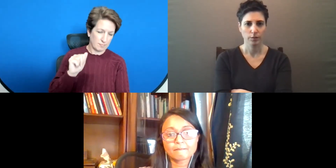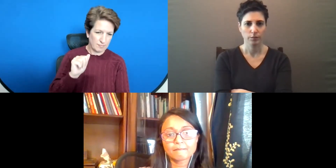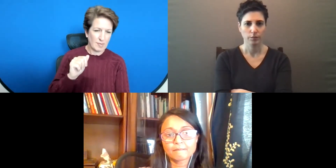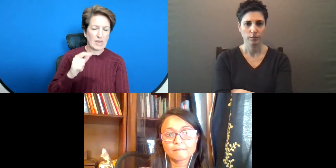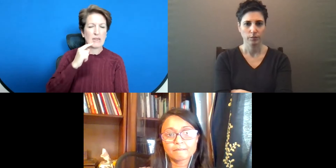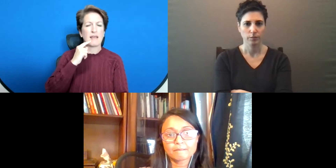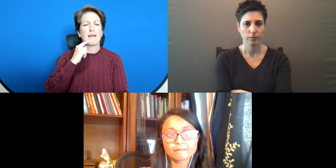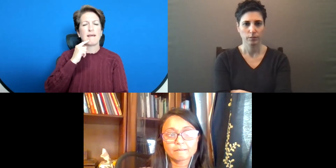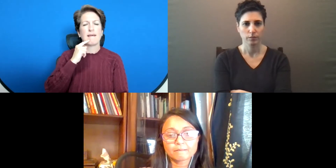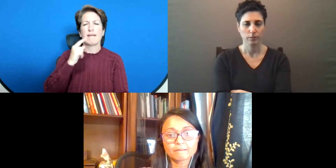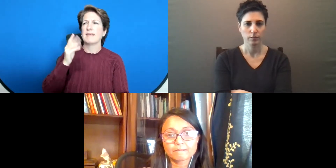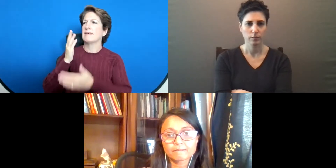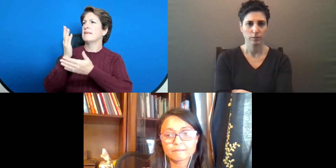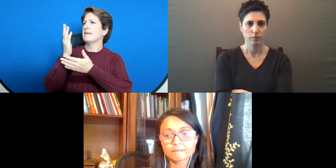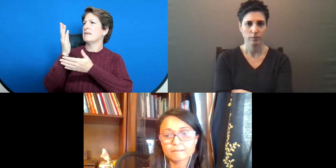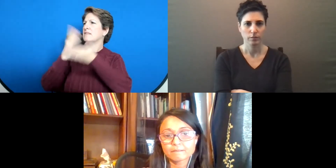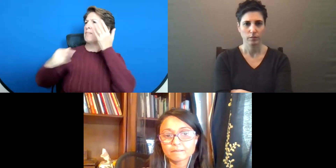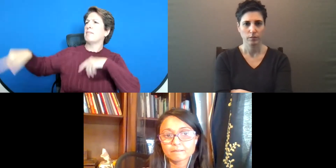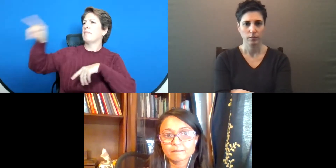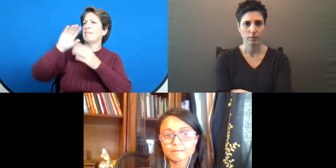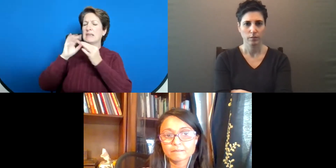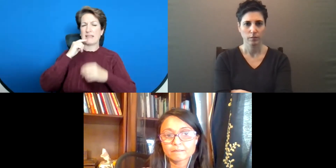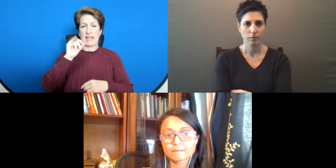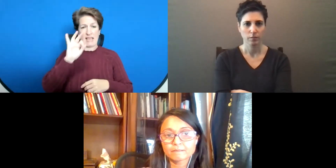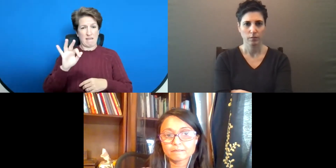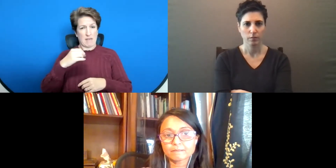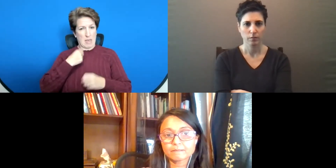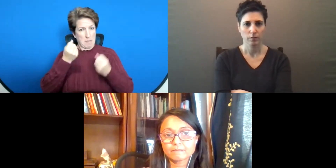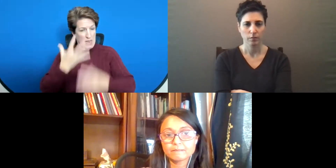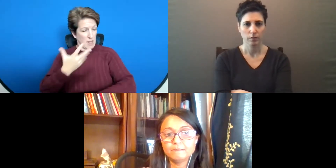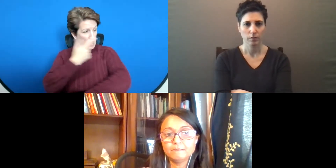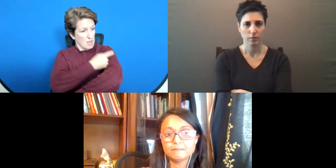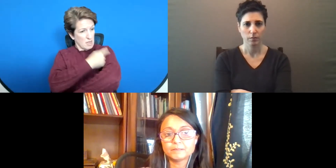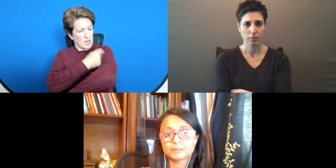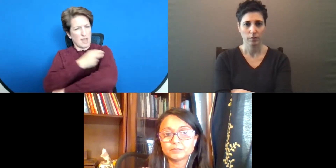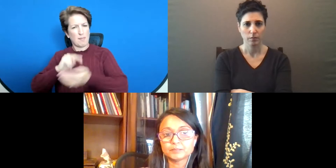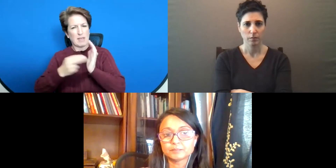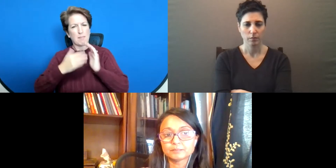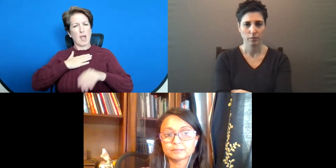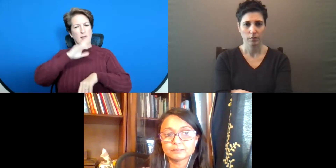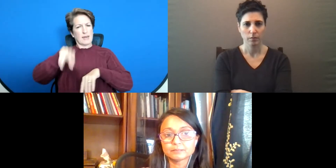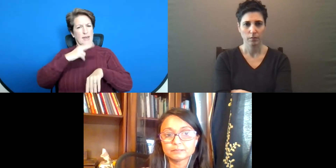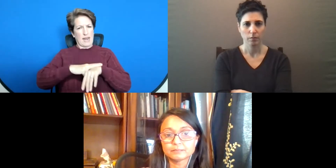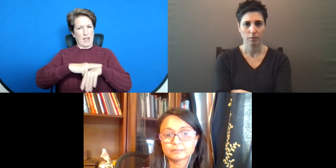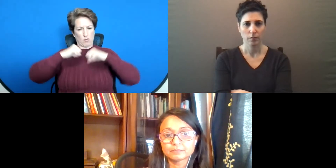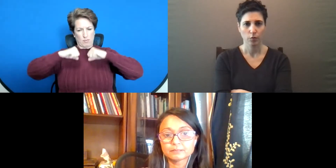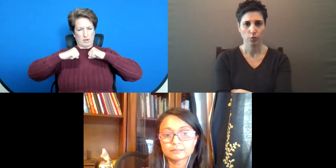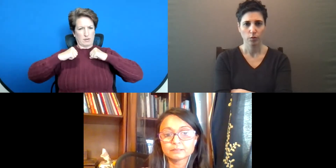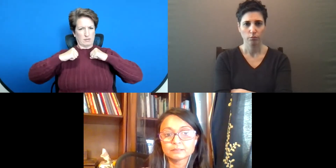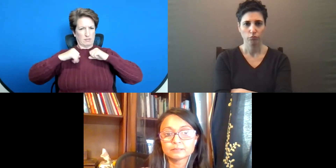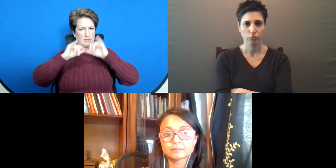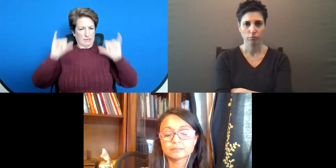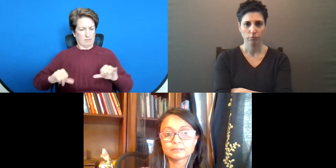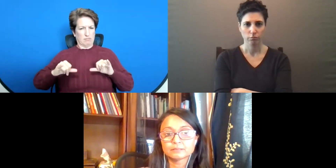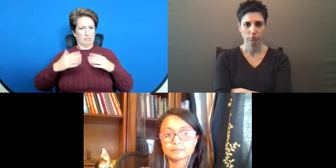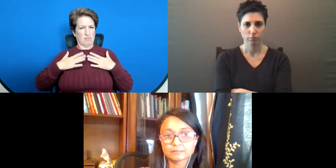that think that receiving many vaccinations may reduce or weaken our natural immune system in our body. So how do